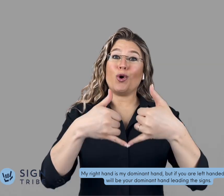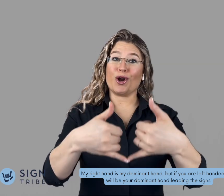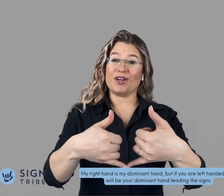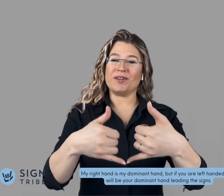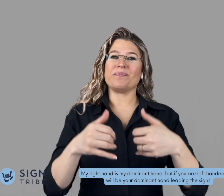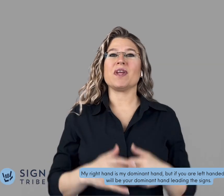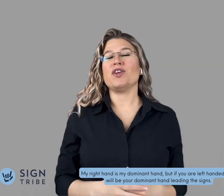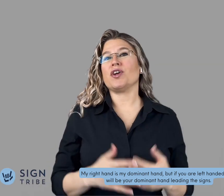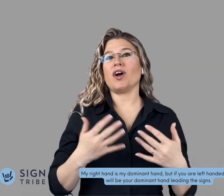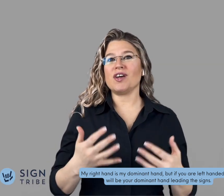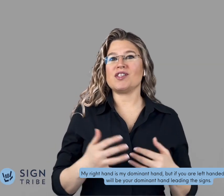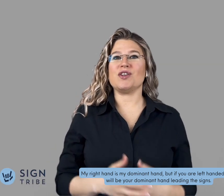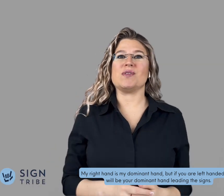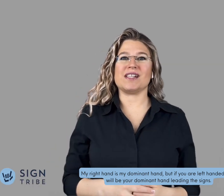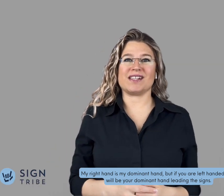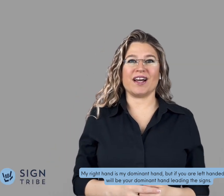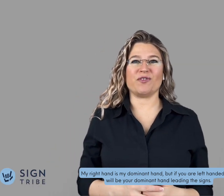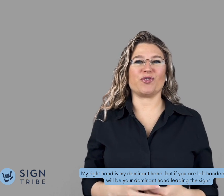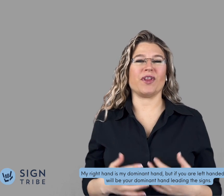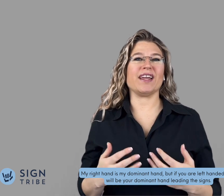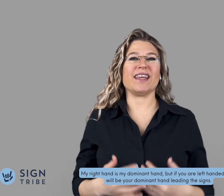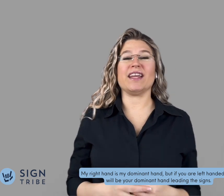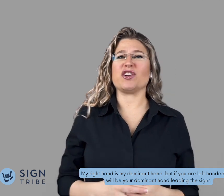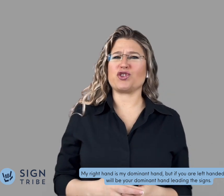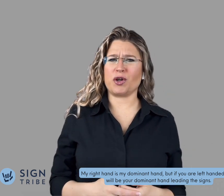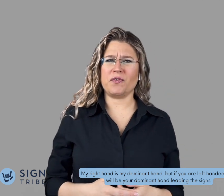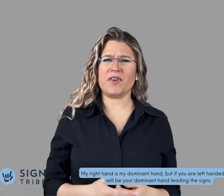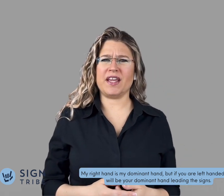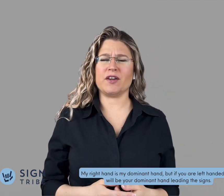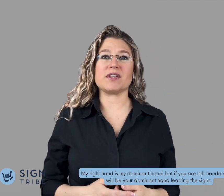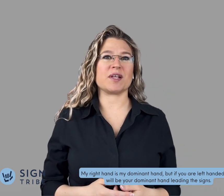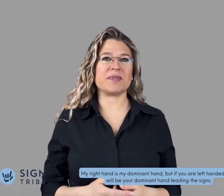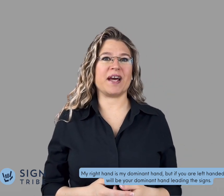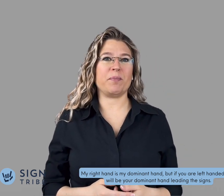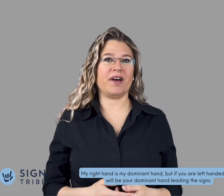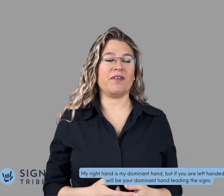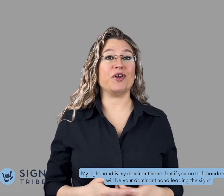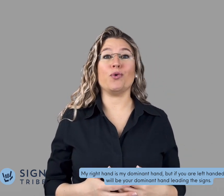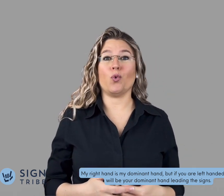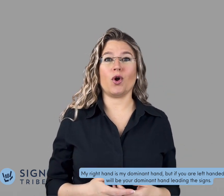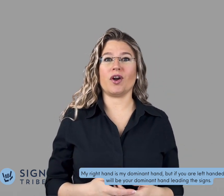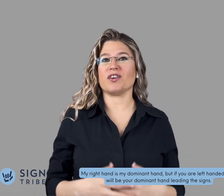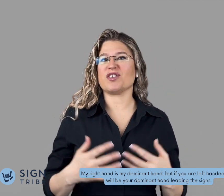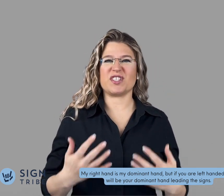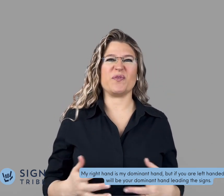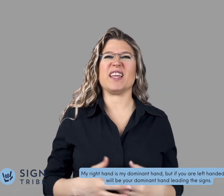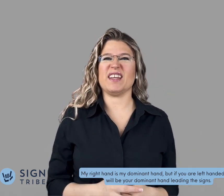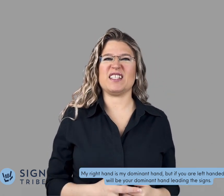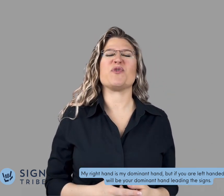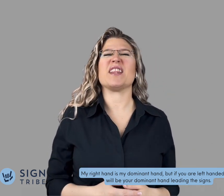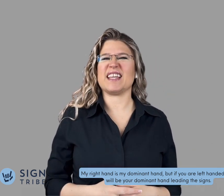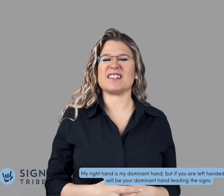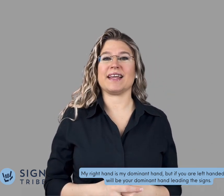Award. You could also use this sign for like getting a trophy or some type of an award or certificate, different things like